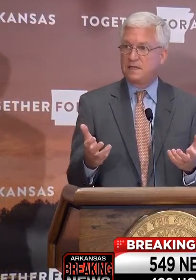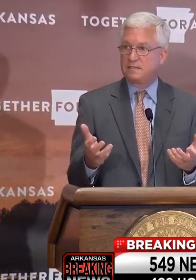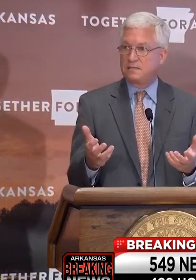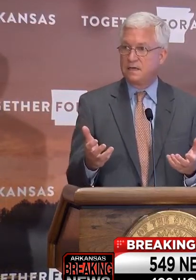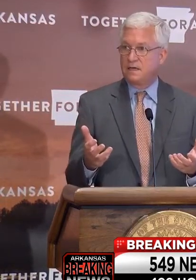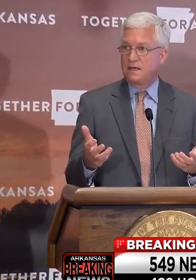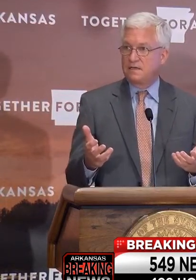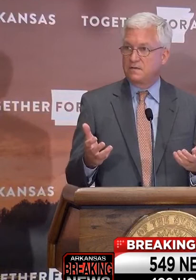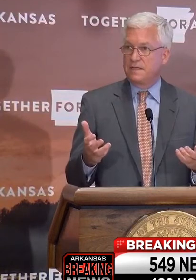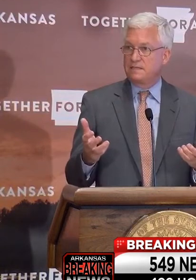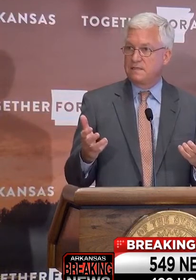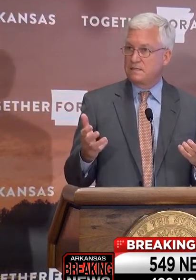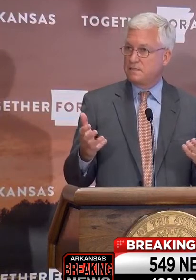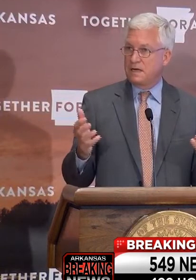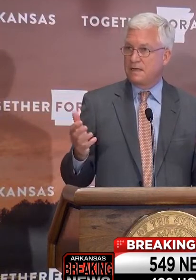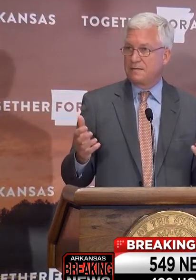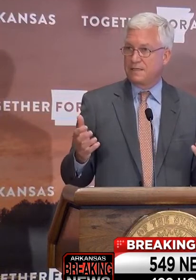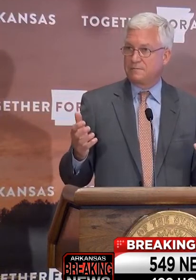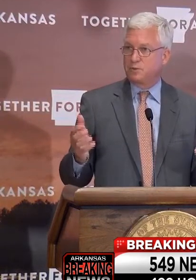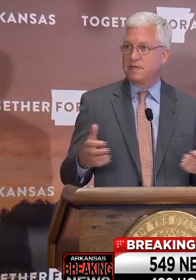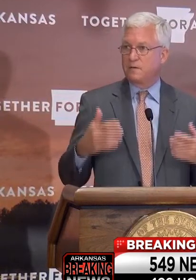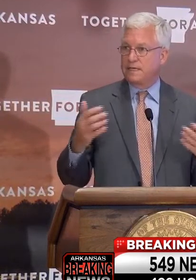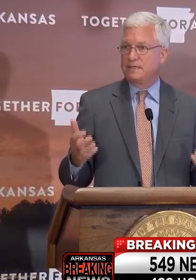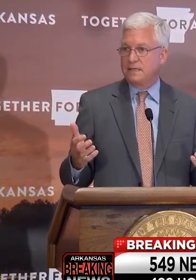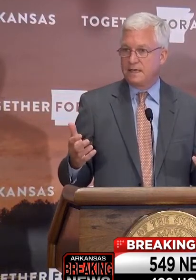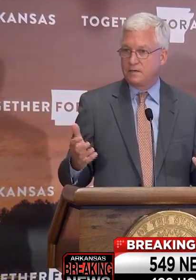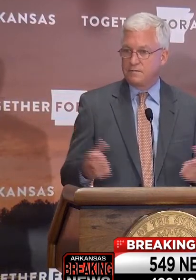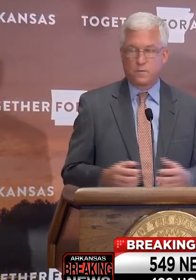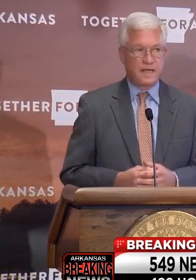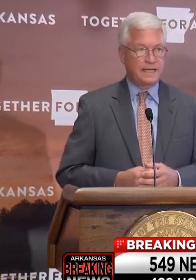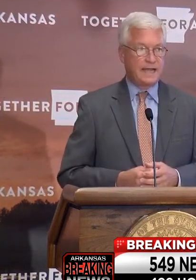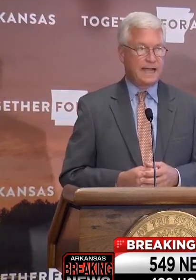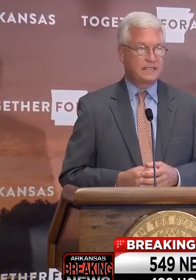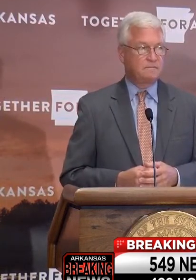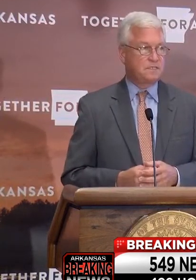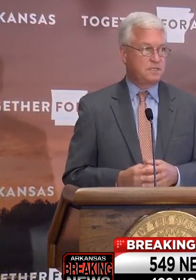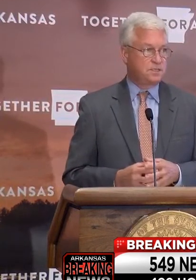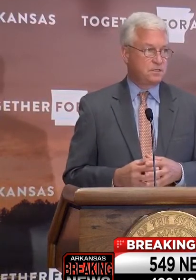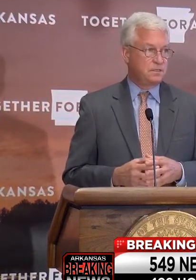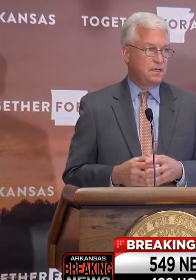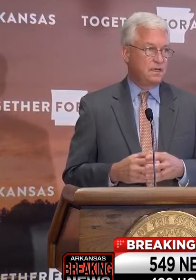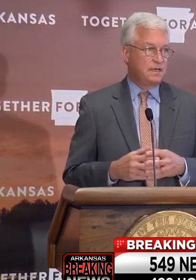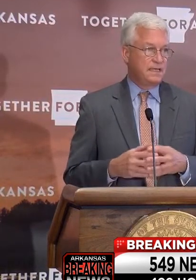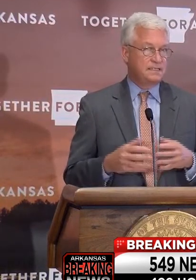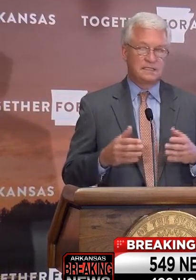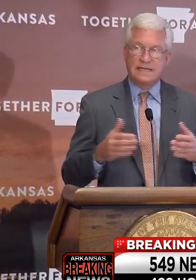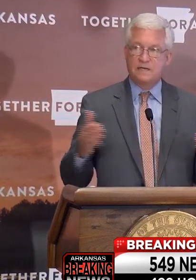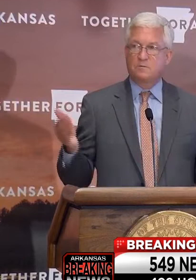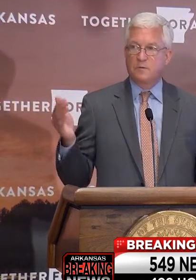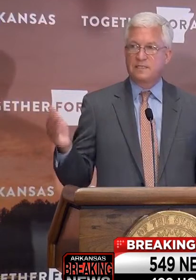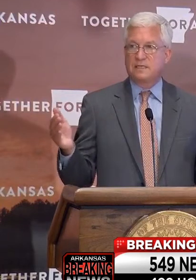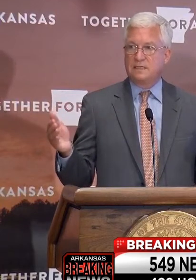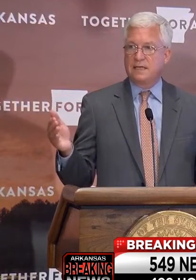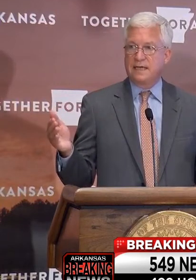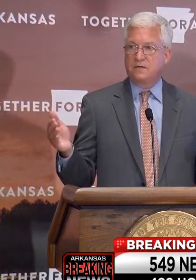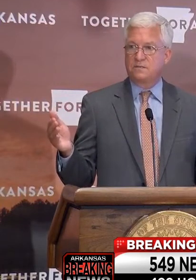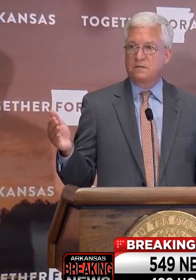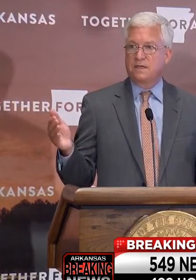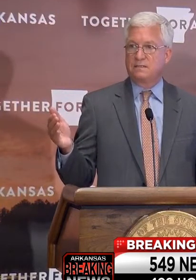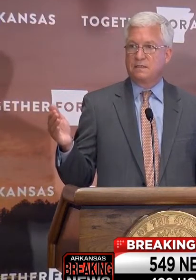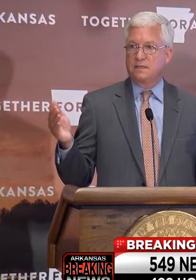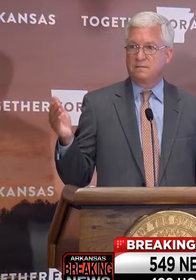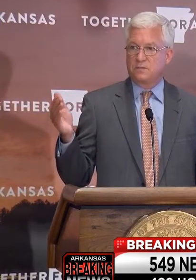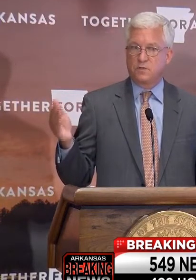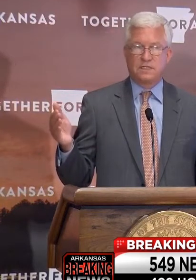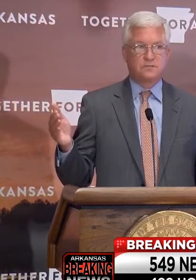positive tests. So this is not a triggering indicator for any active decision. It is a tiered risk indicator so